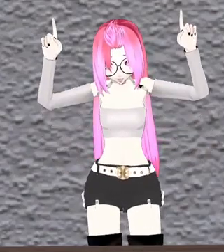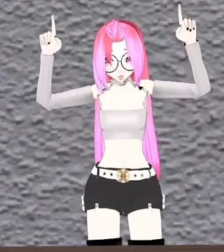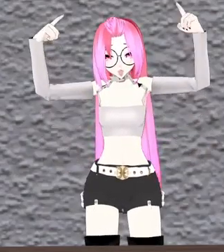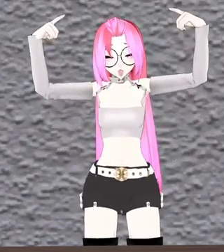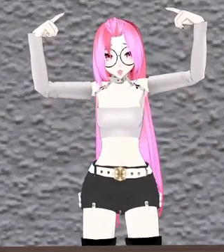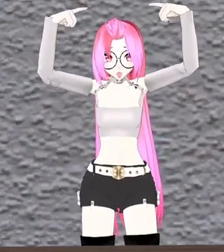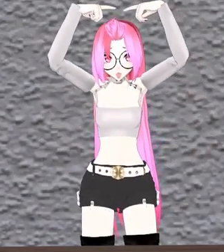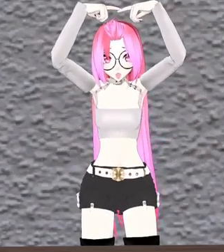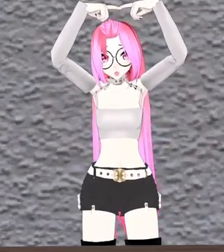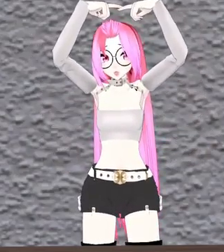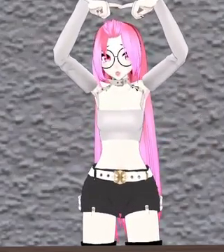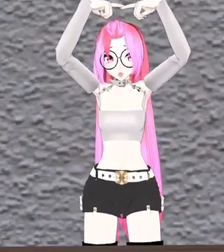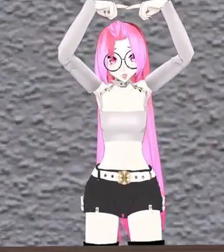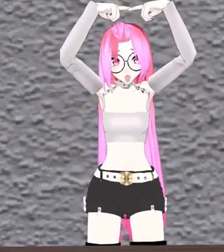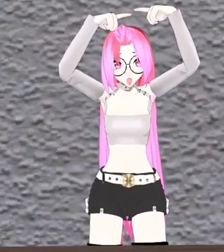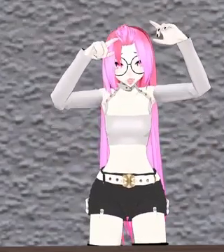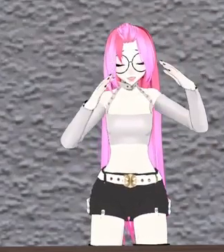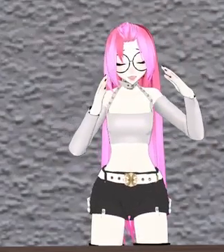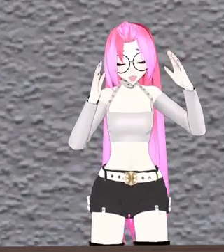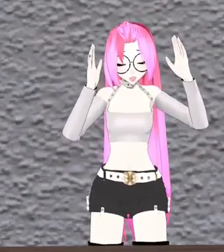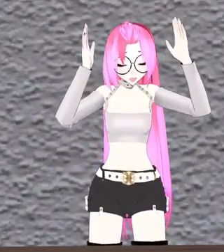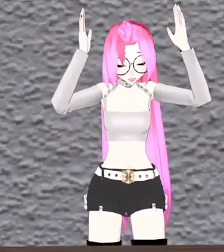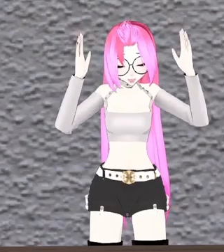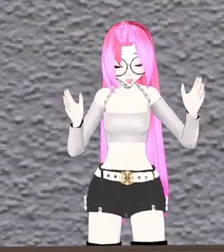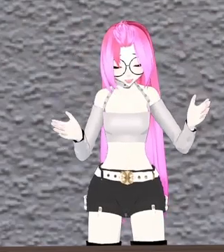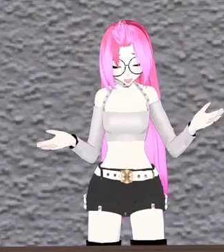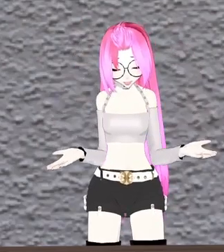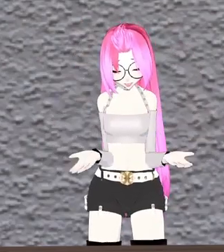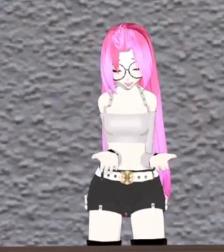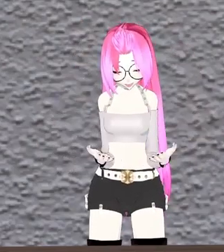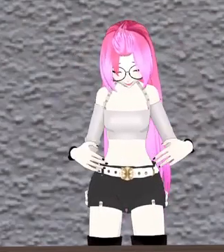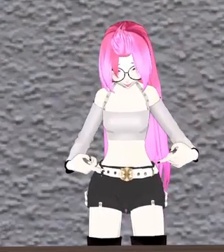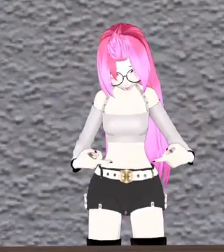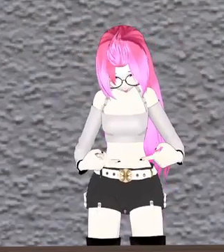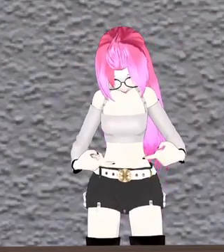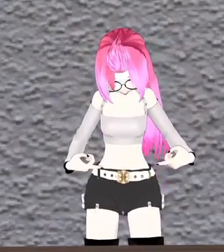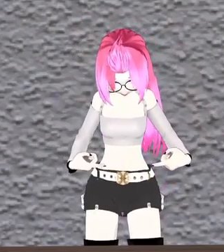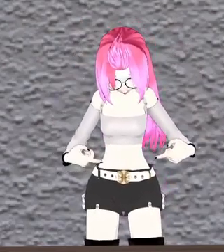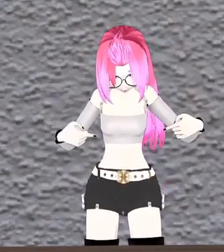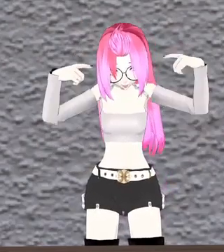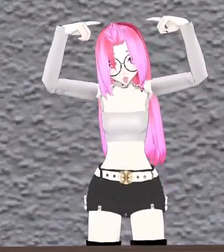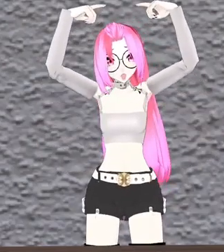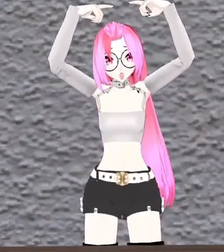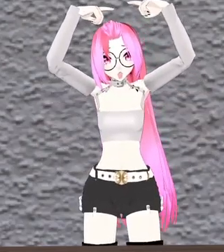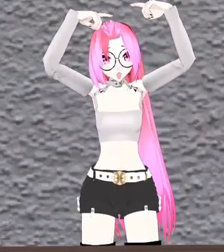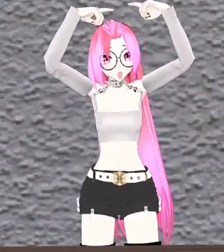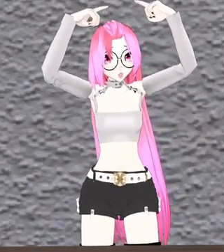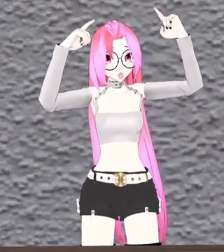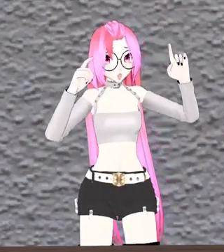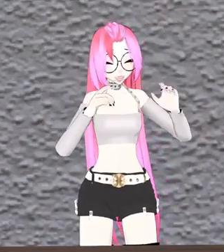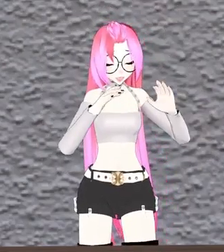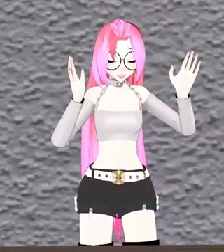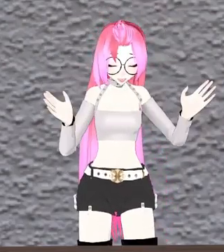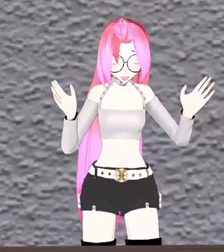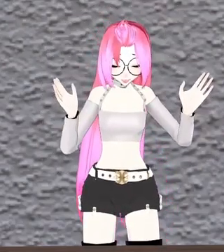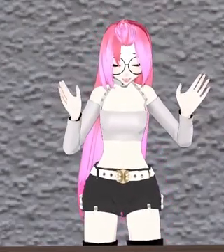straight up to your head. And that's about where all signs are going to be, from like your hips up to your head. That's where most things are going to